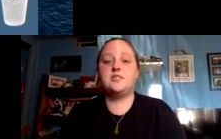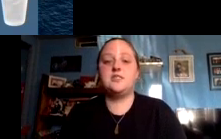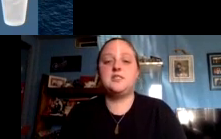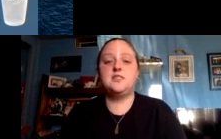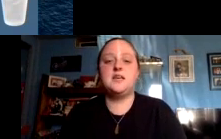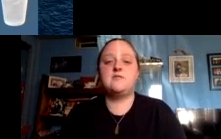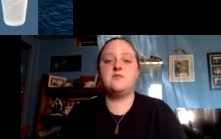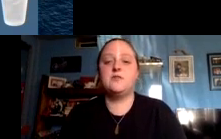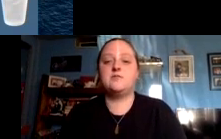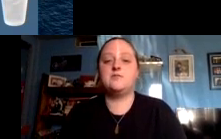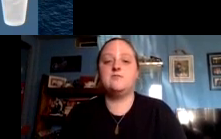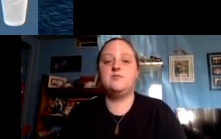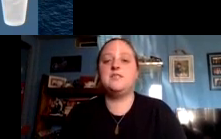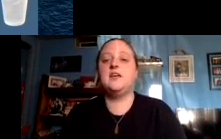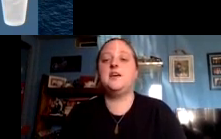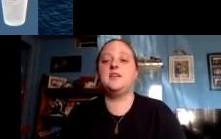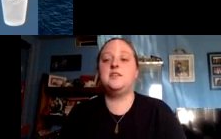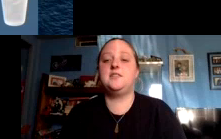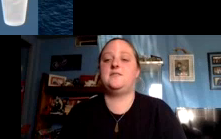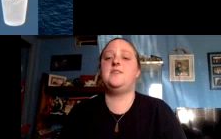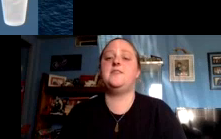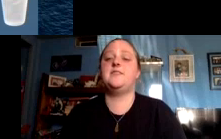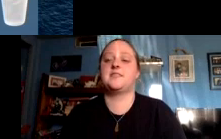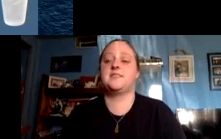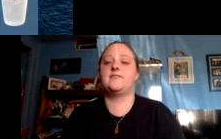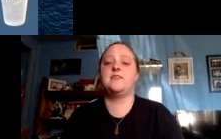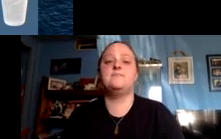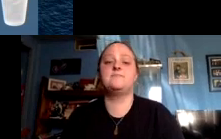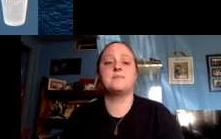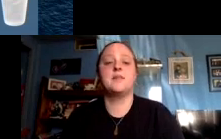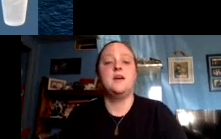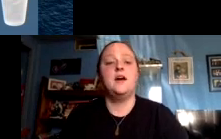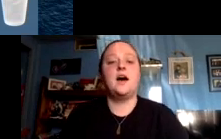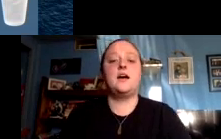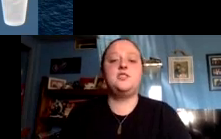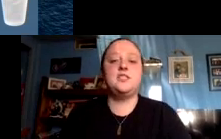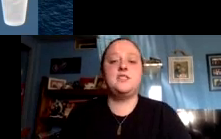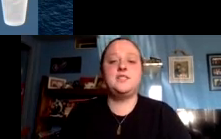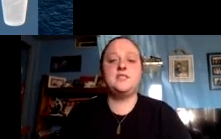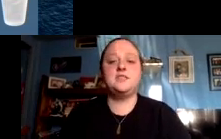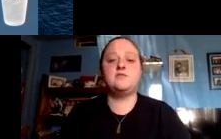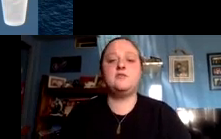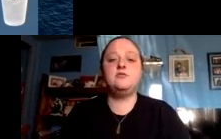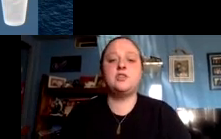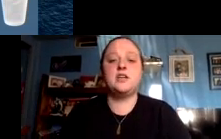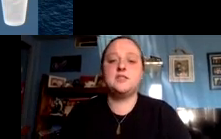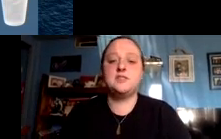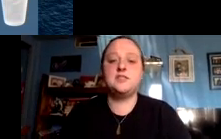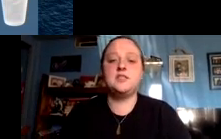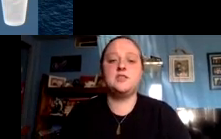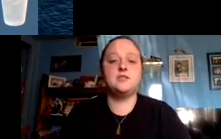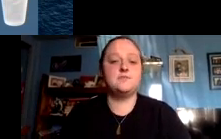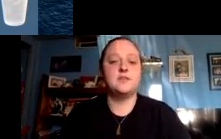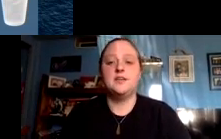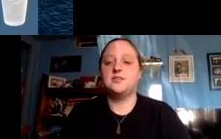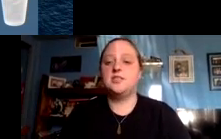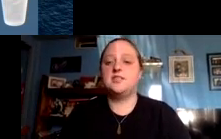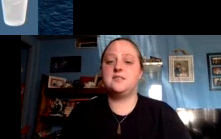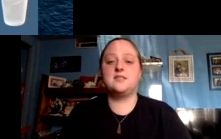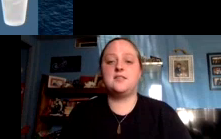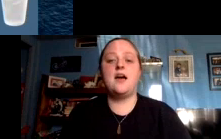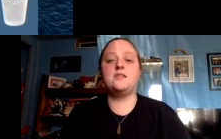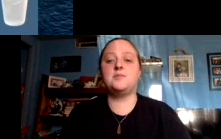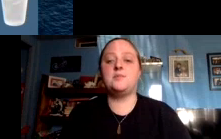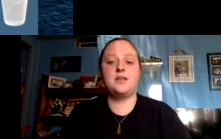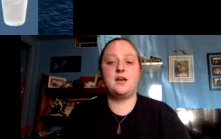out her patient intake form. So Miss K is 57. She did get a flu shot this year.